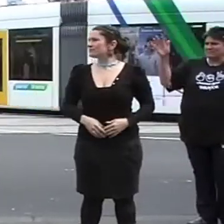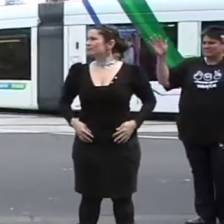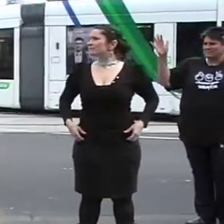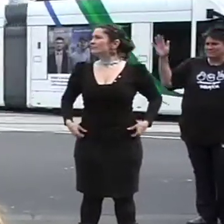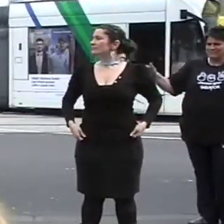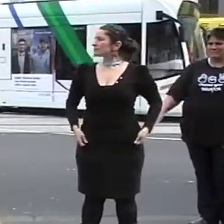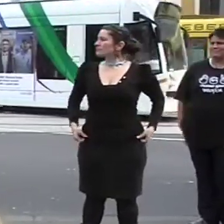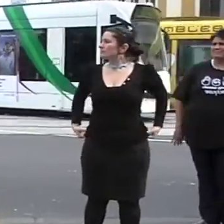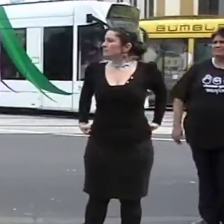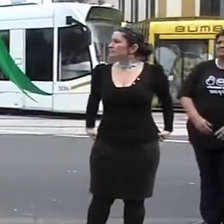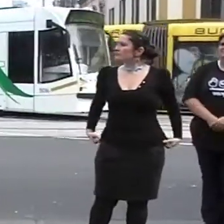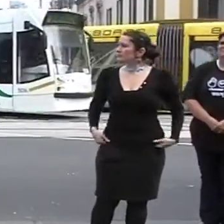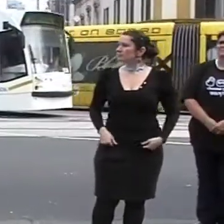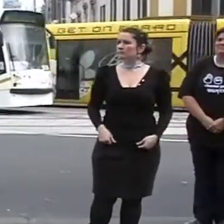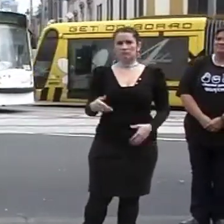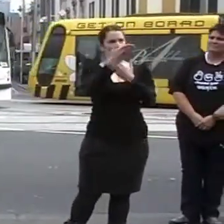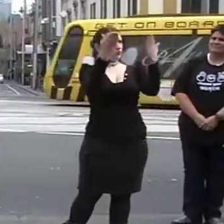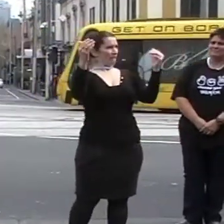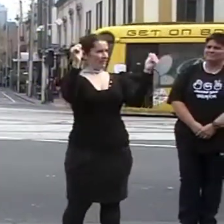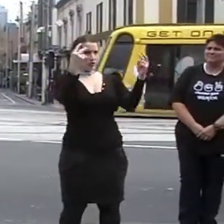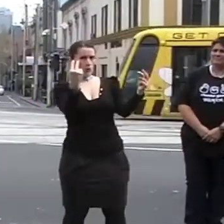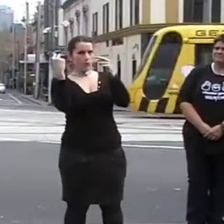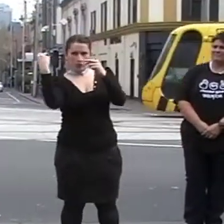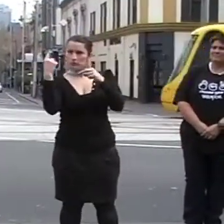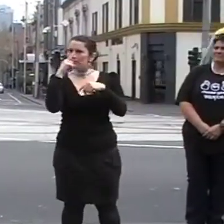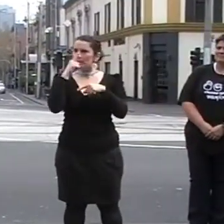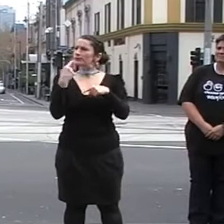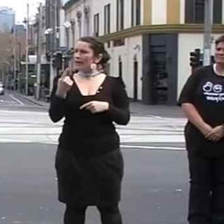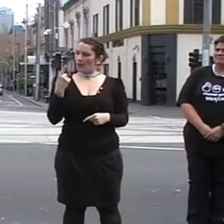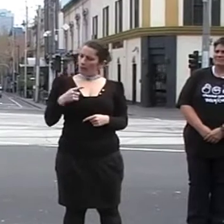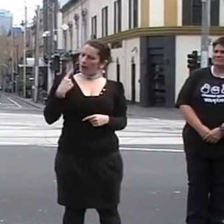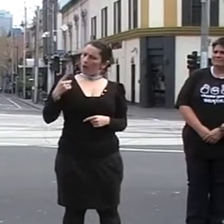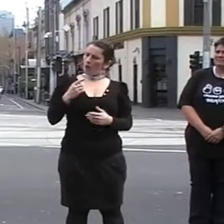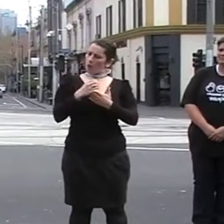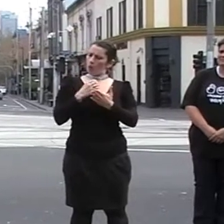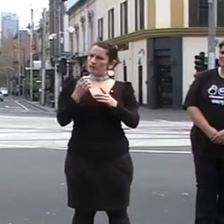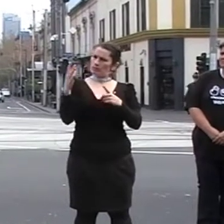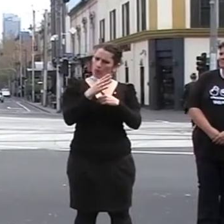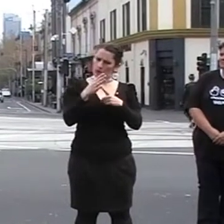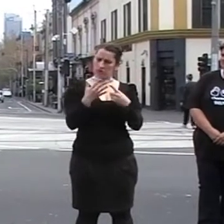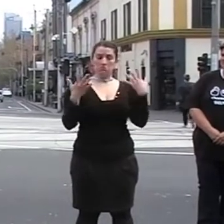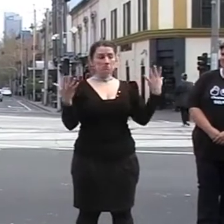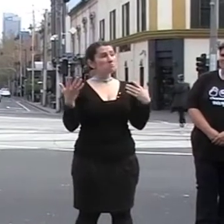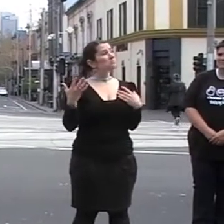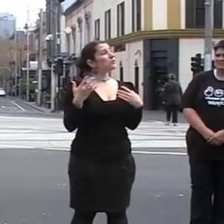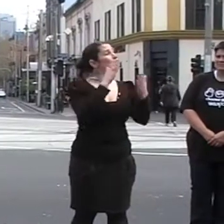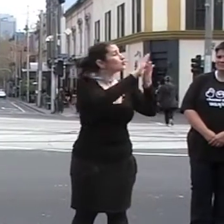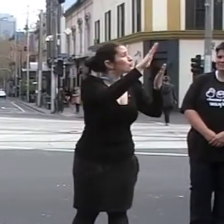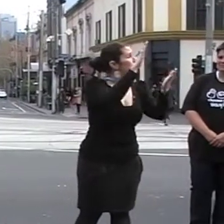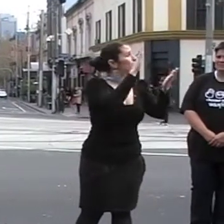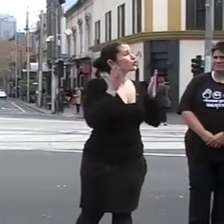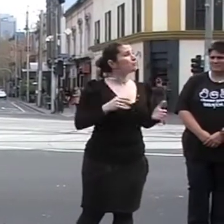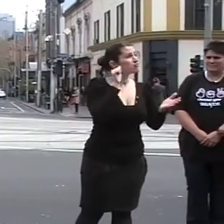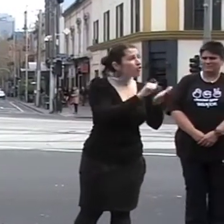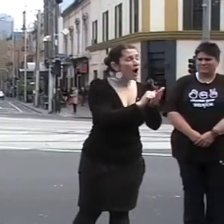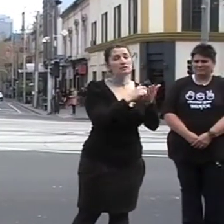Now, you've just heard everyone talk about why this course is important from a human rights, political and